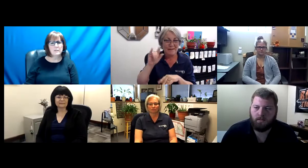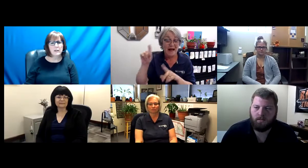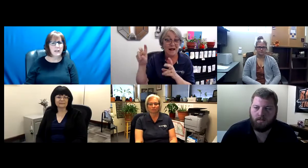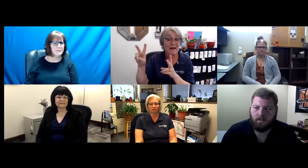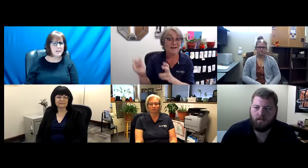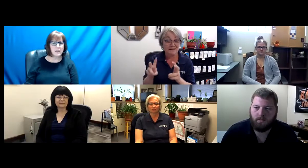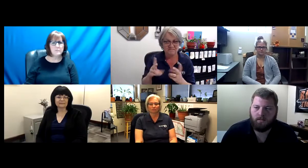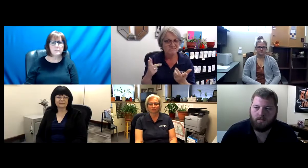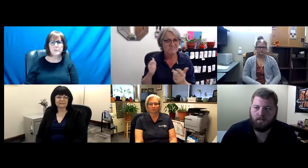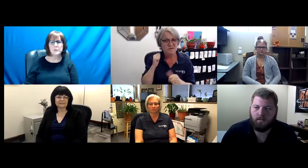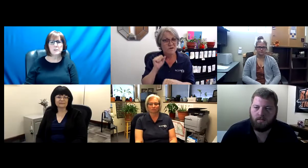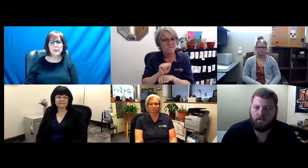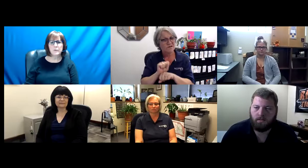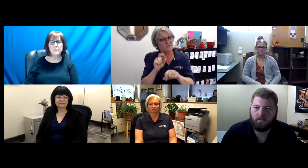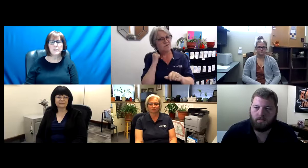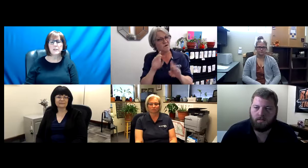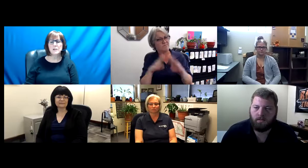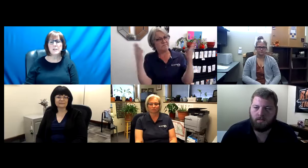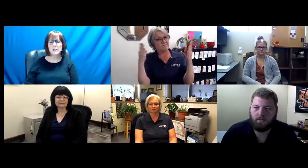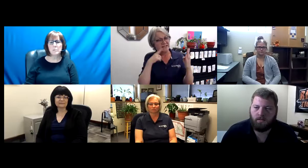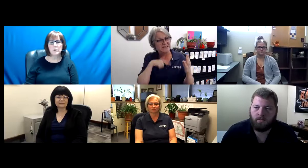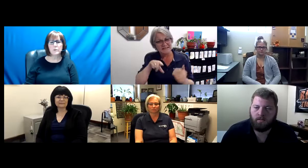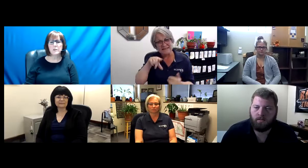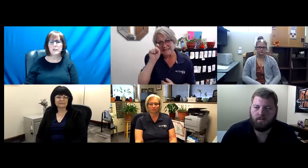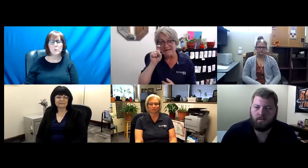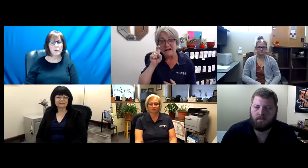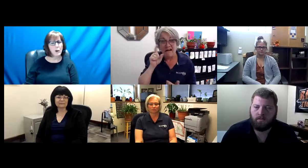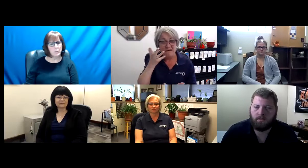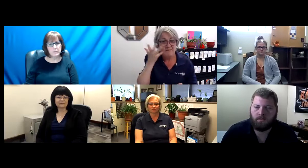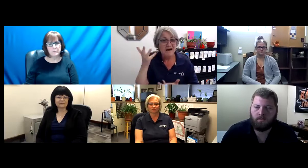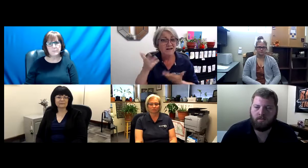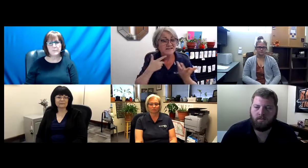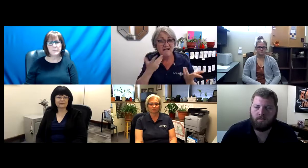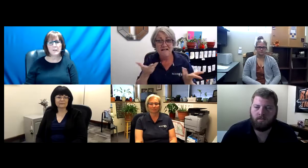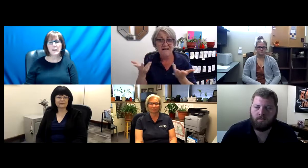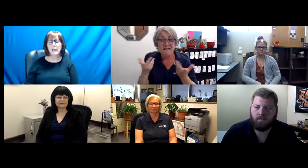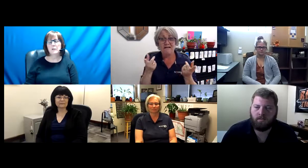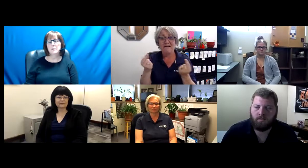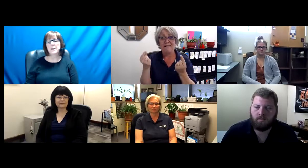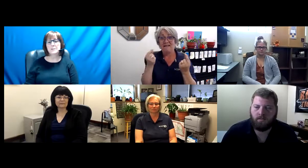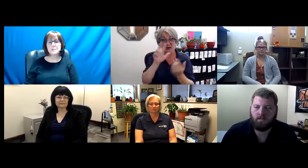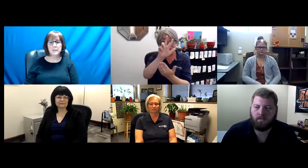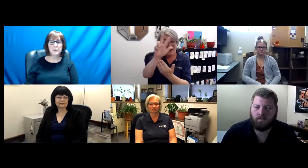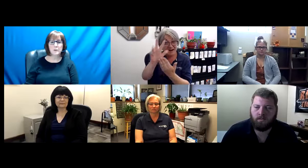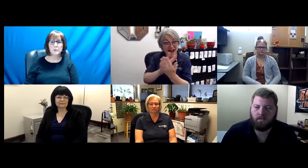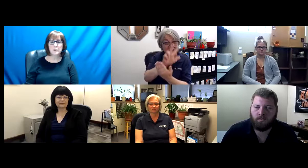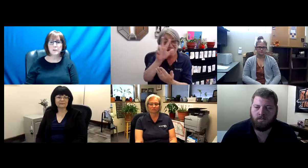ahead of time through email. They tried to upload and it wouldn't open. How embarrassing. Here we were. This